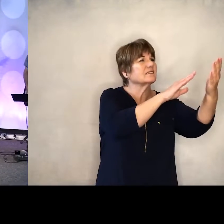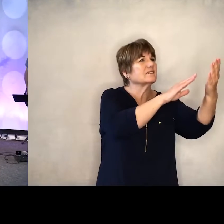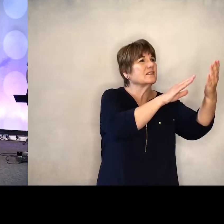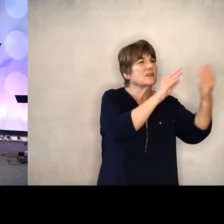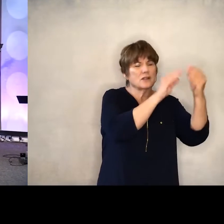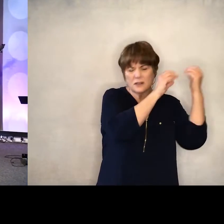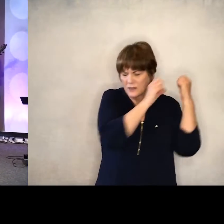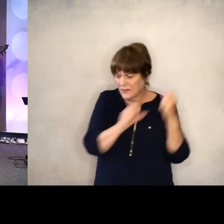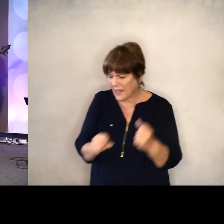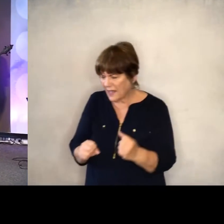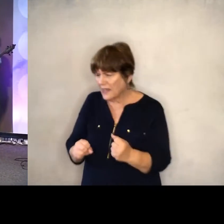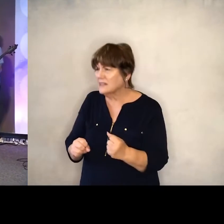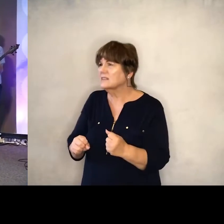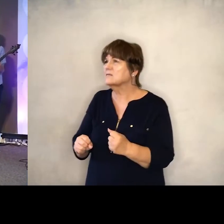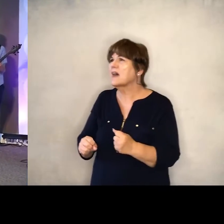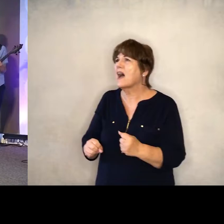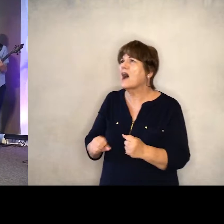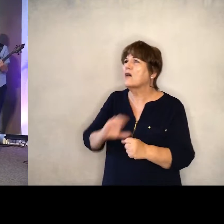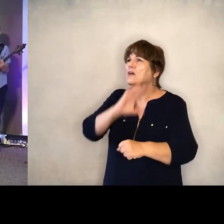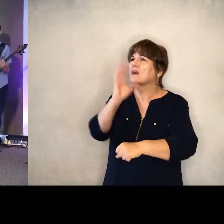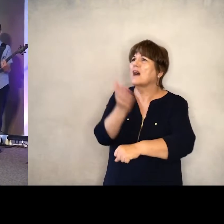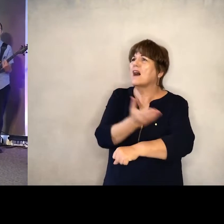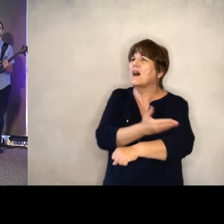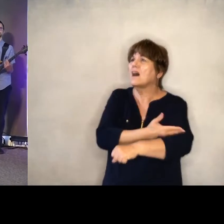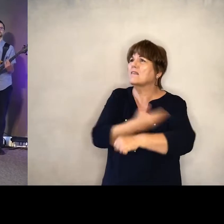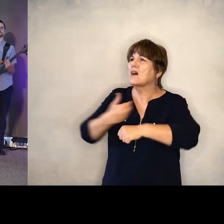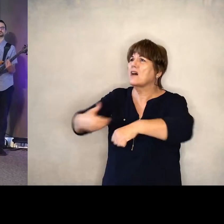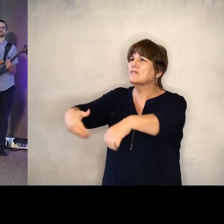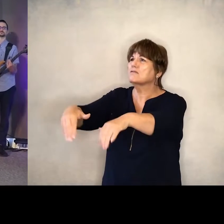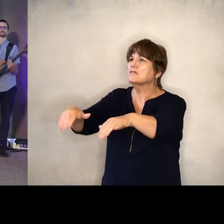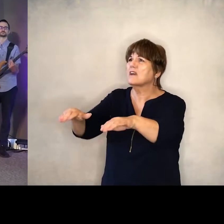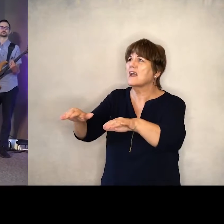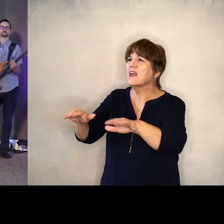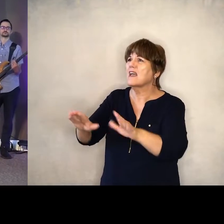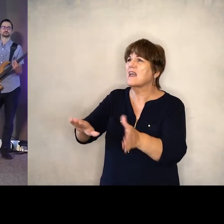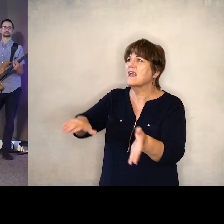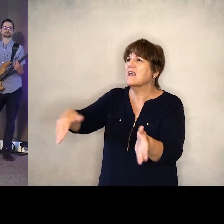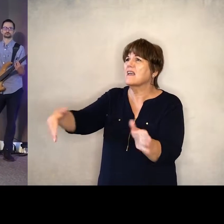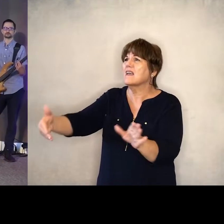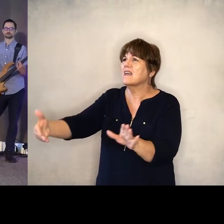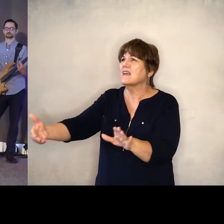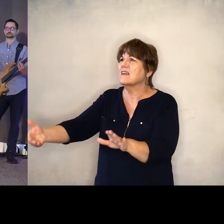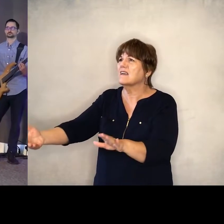Stronger than the power of the grave,